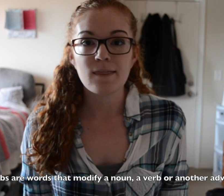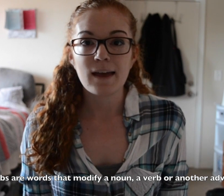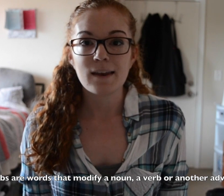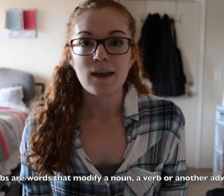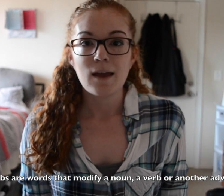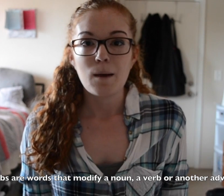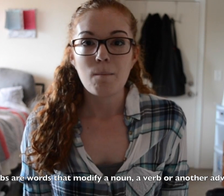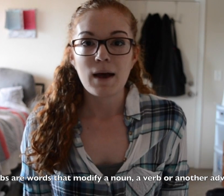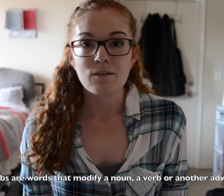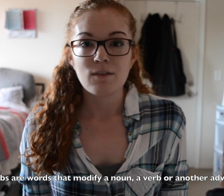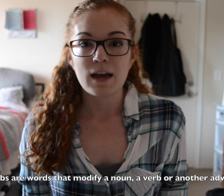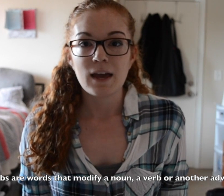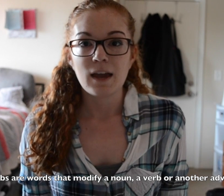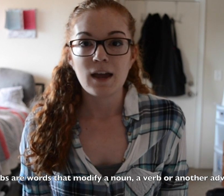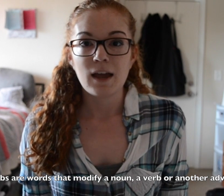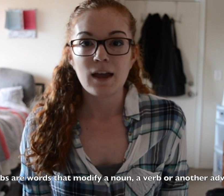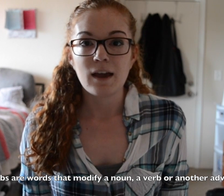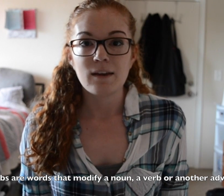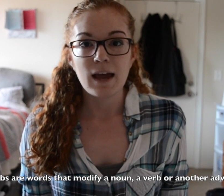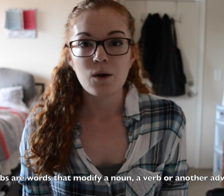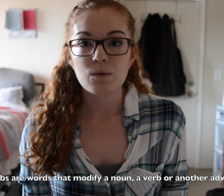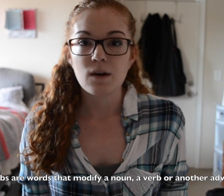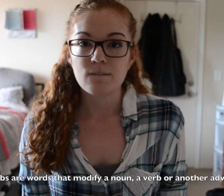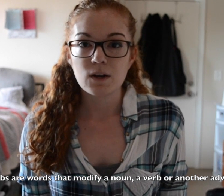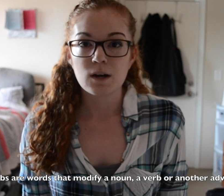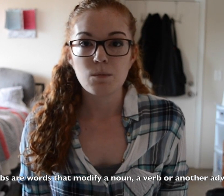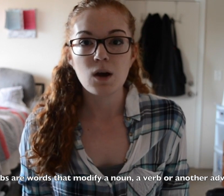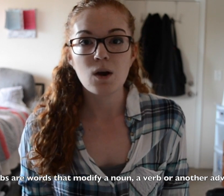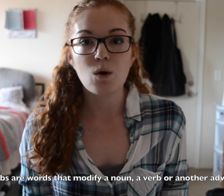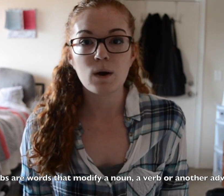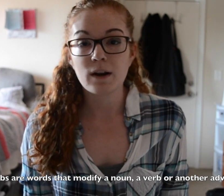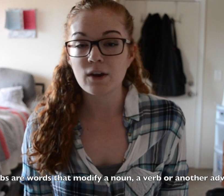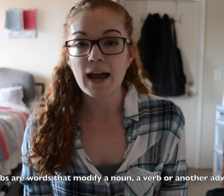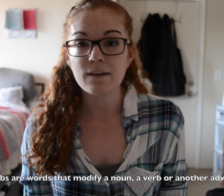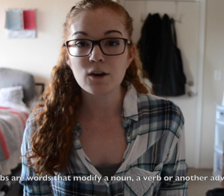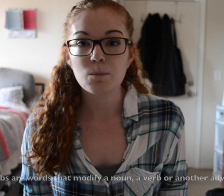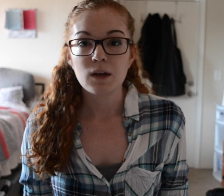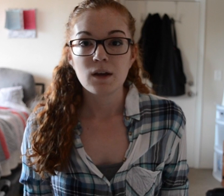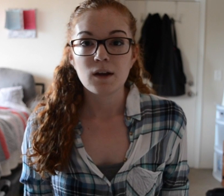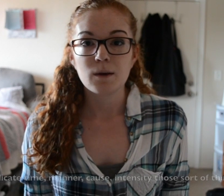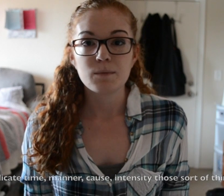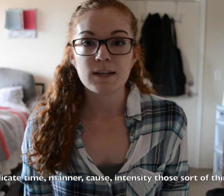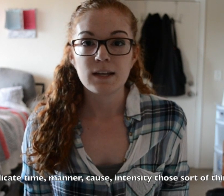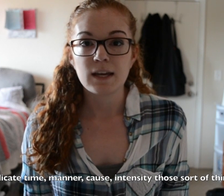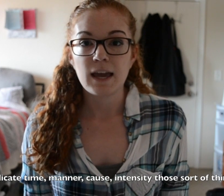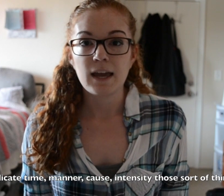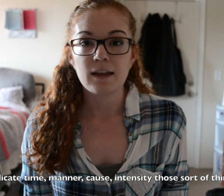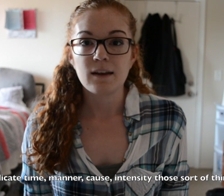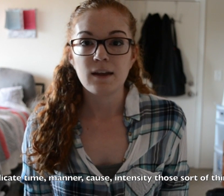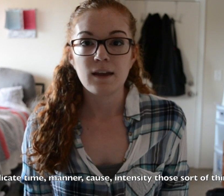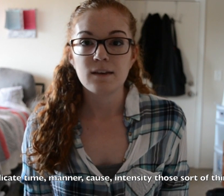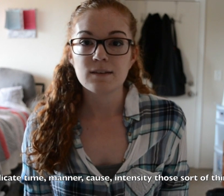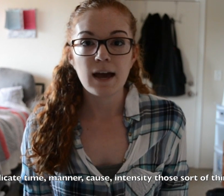that modify a noun, a verb, or another adverb to indicate a